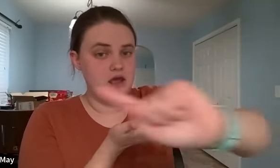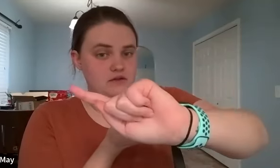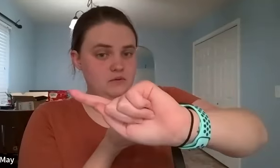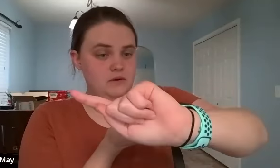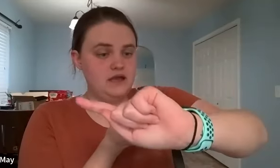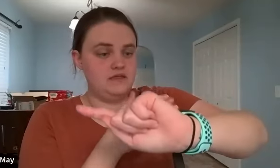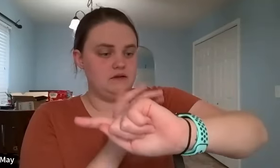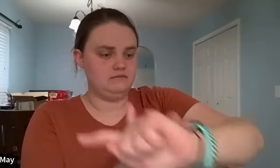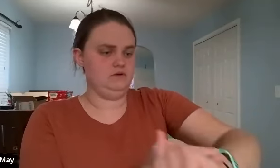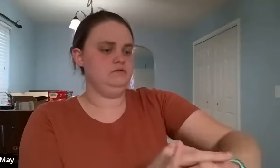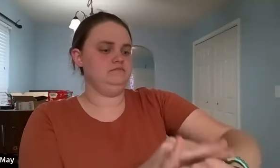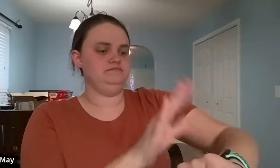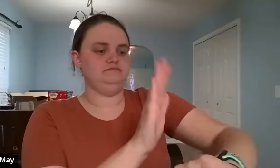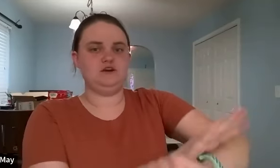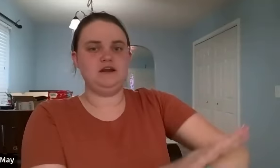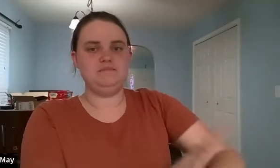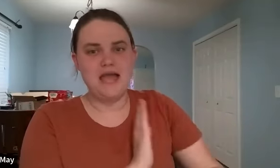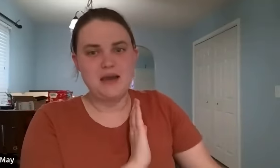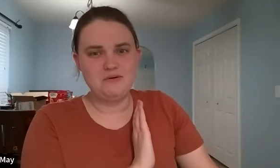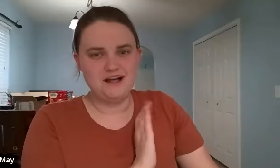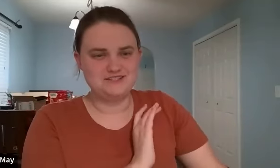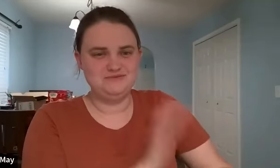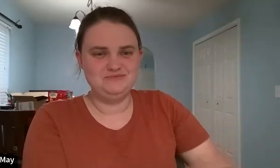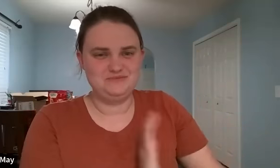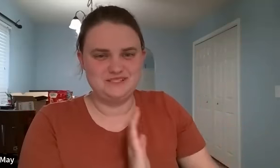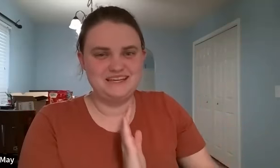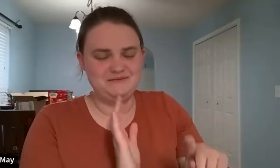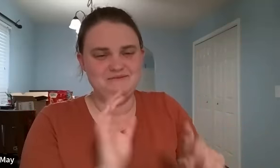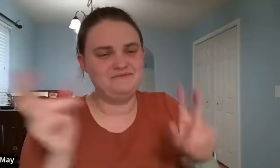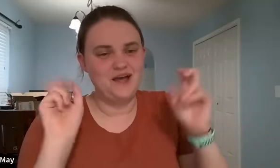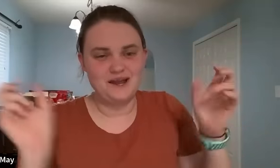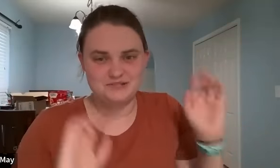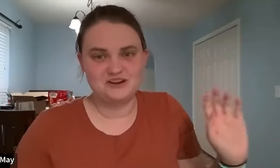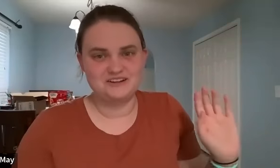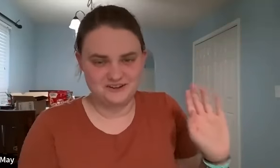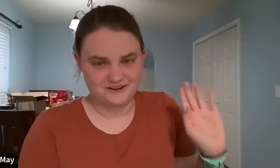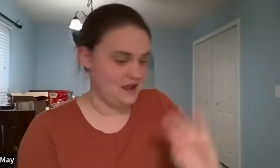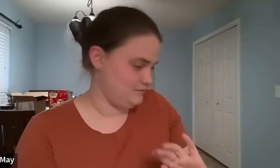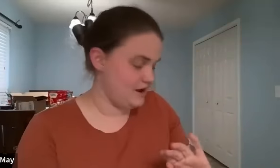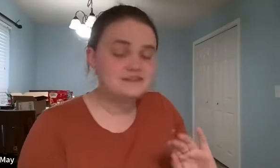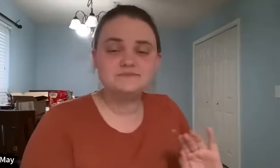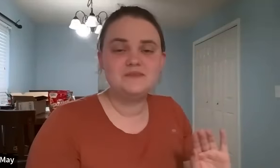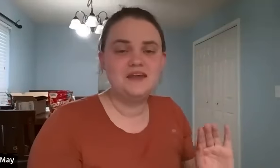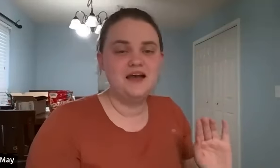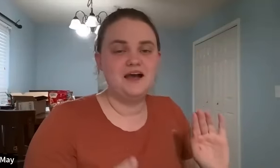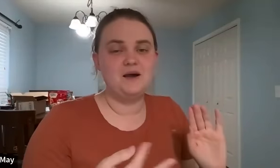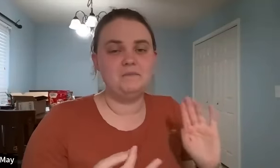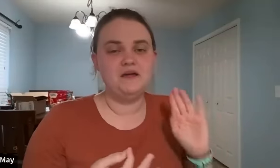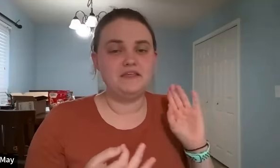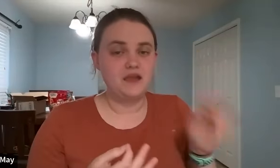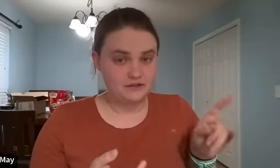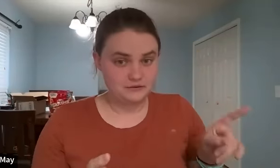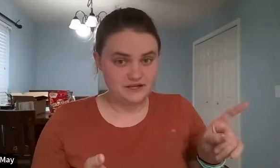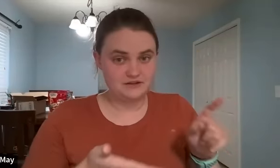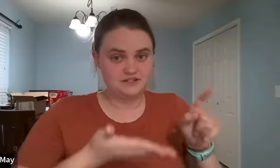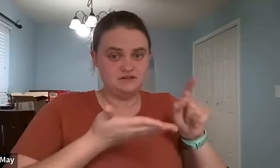Another way that, oh, sorry, my Apple Watch was like, thought I was talking to her. I am not. The other way you can do